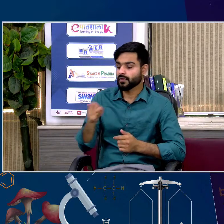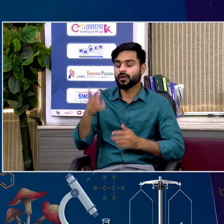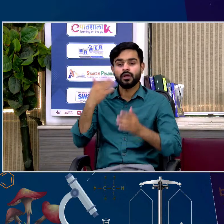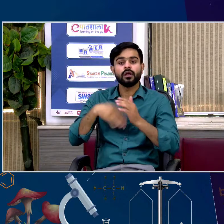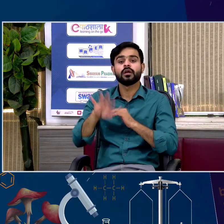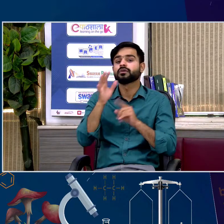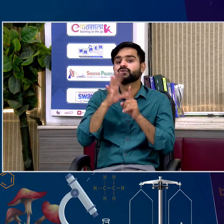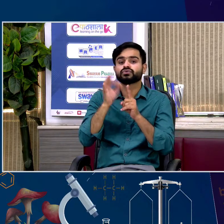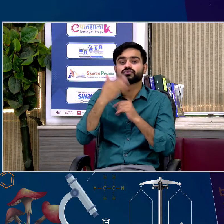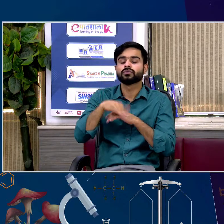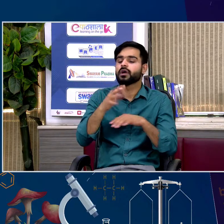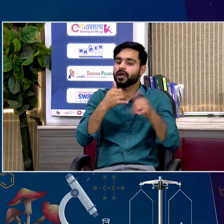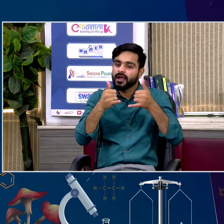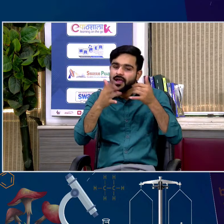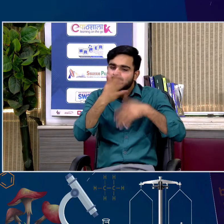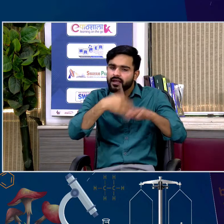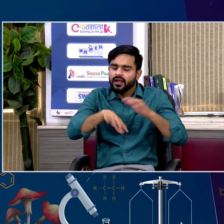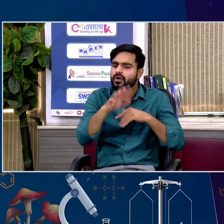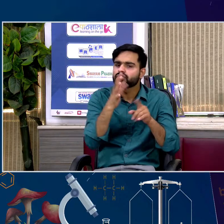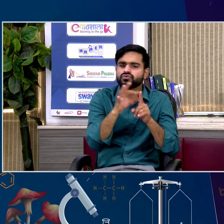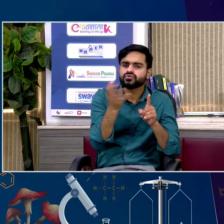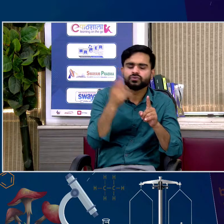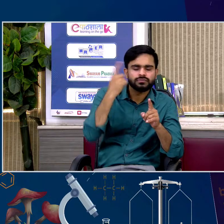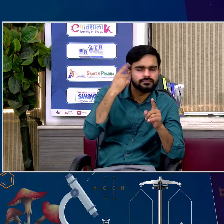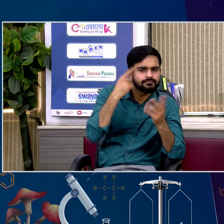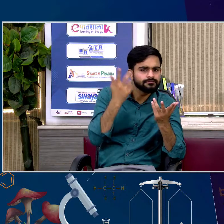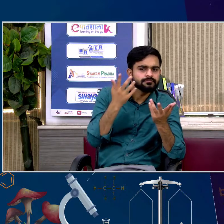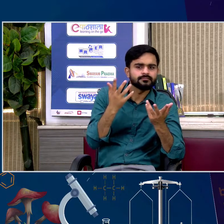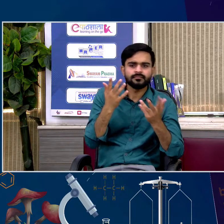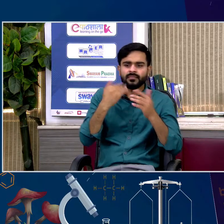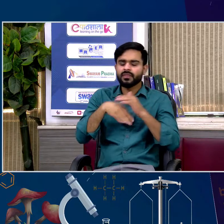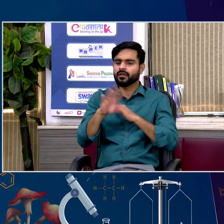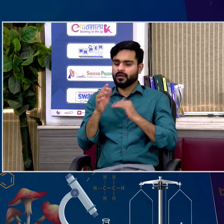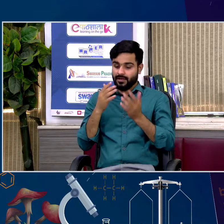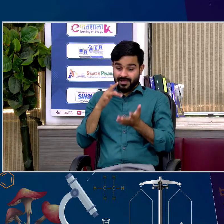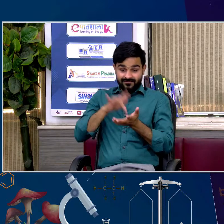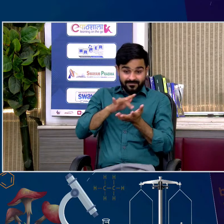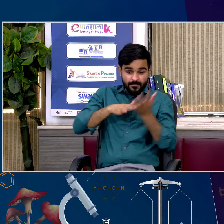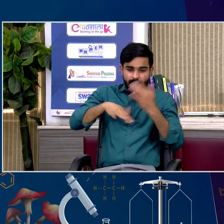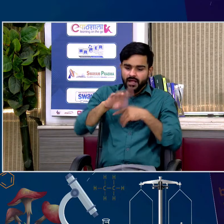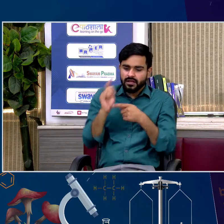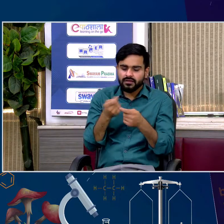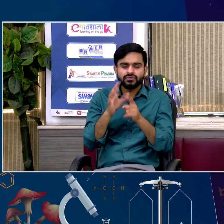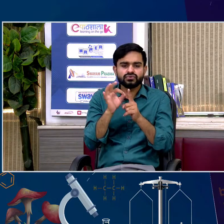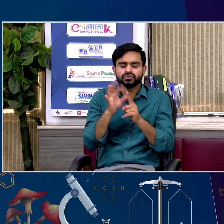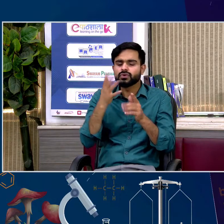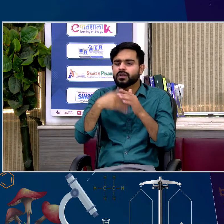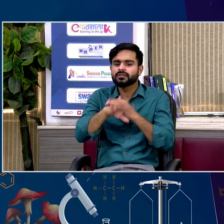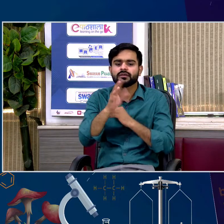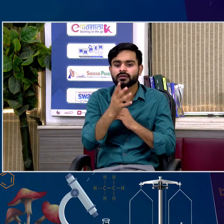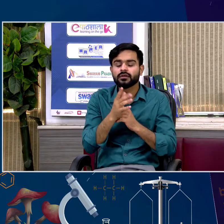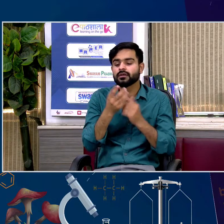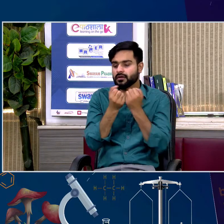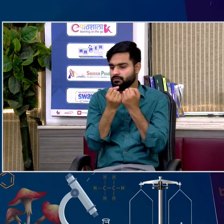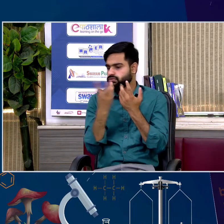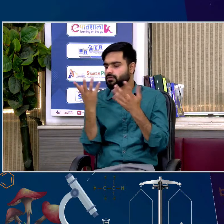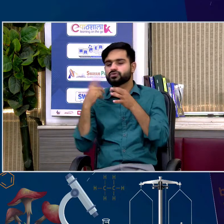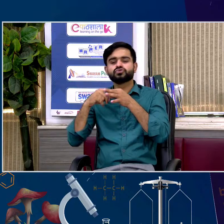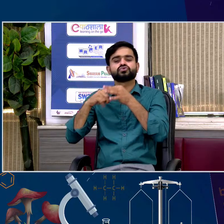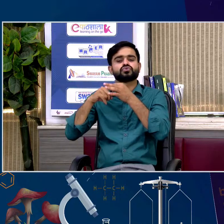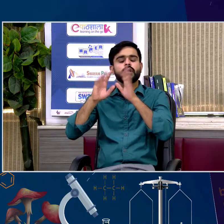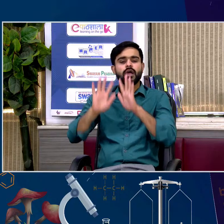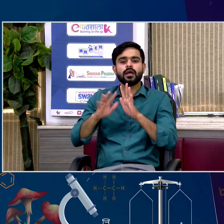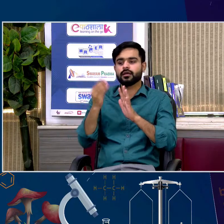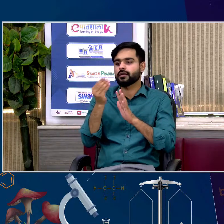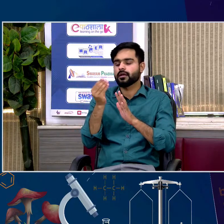going to go to the playground. What do you think we would want to collect? We're going to go for a field trip. What are the things we'll take with us? So these are some questions that you